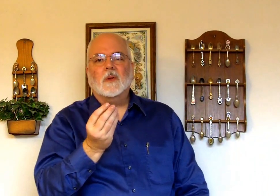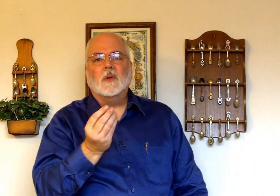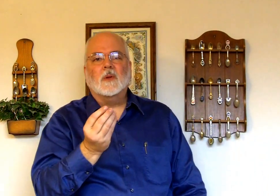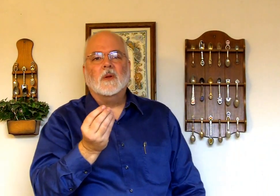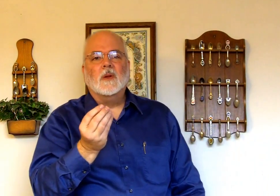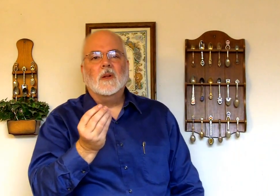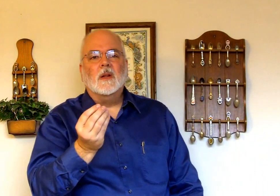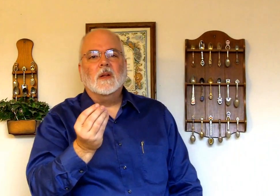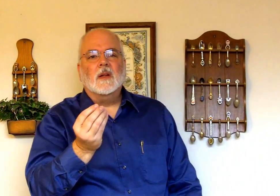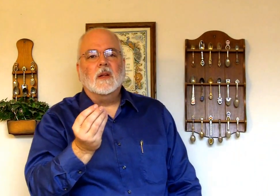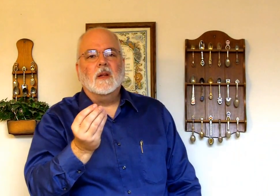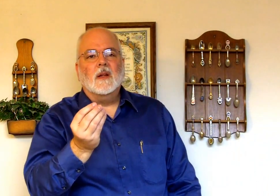beautiful,